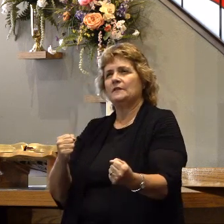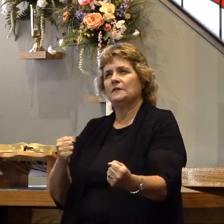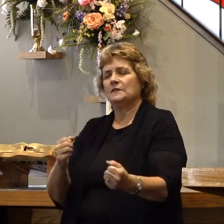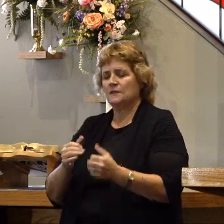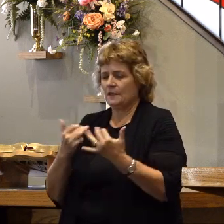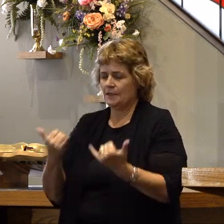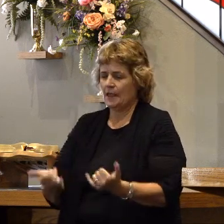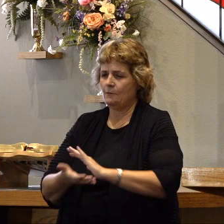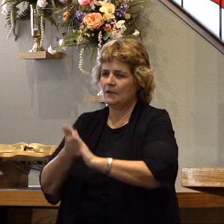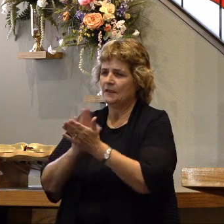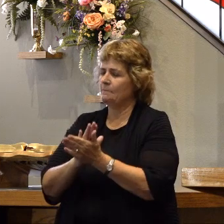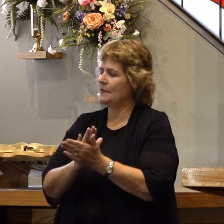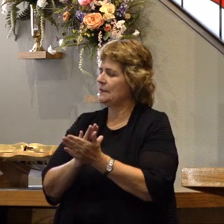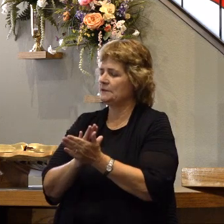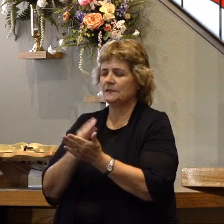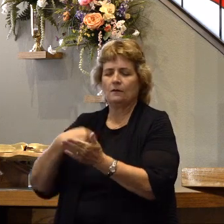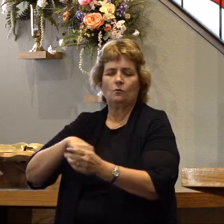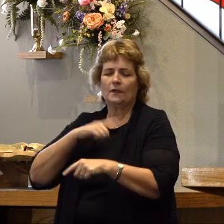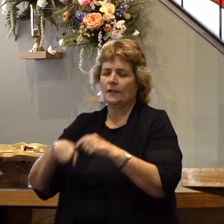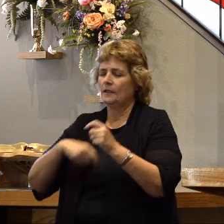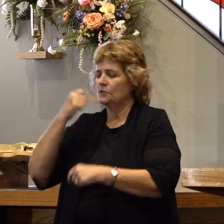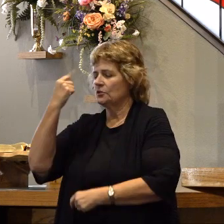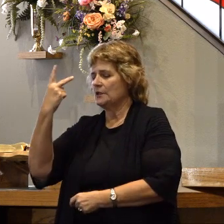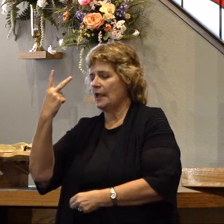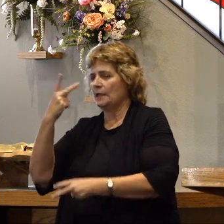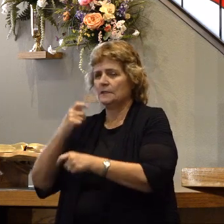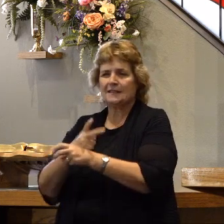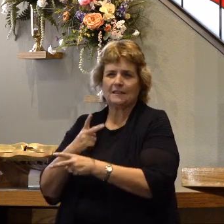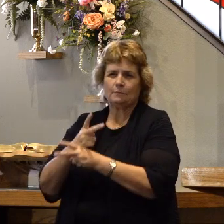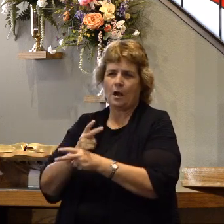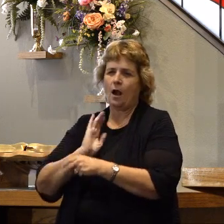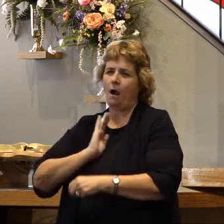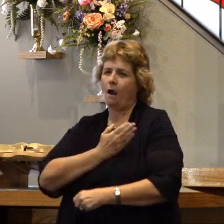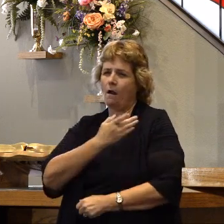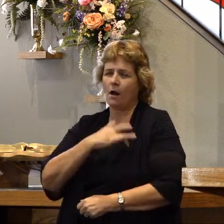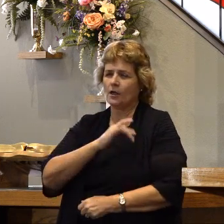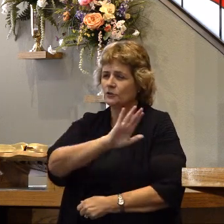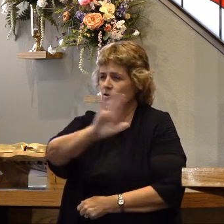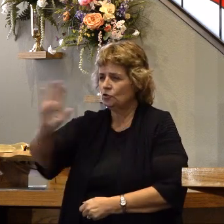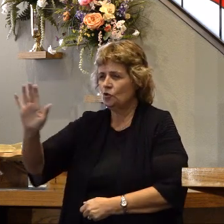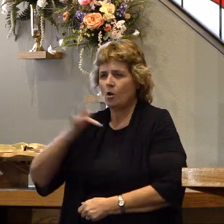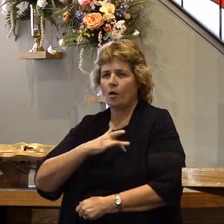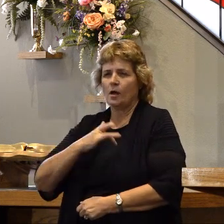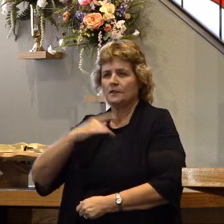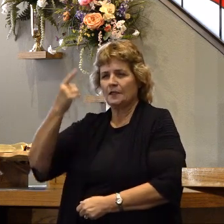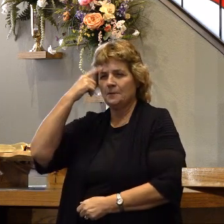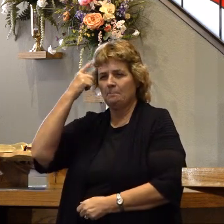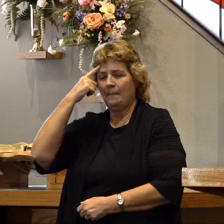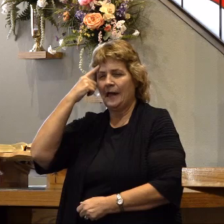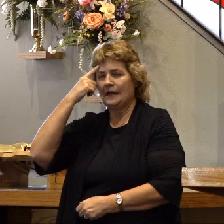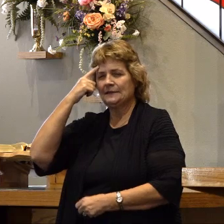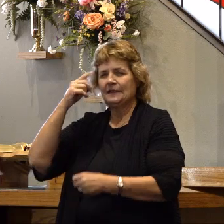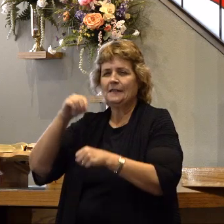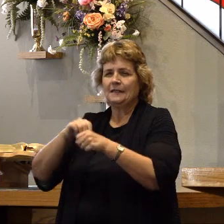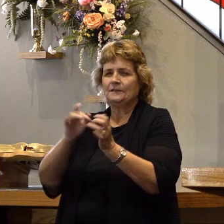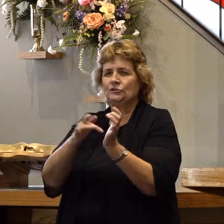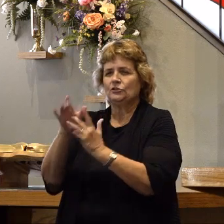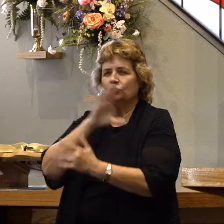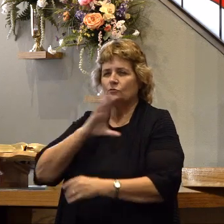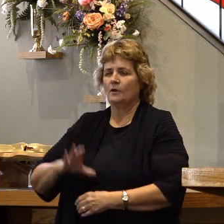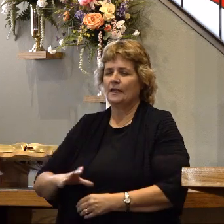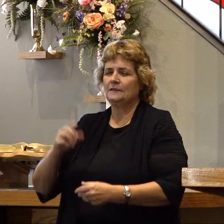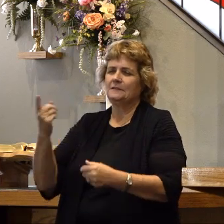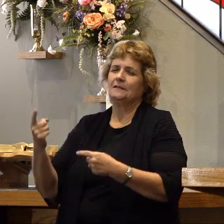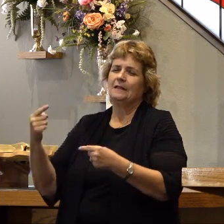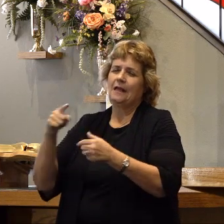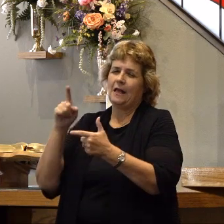human understanding keep your hearts and your minds in Christ Jesus until the day of his return.